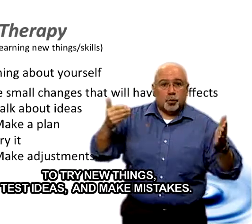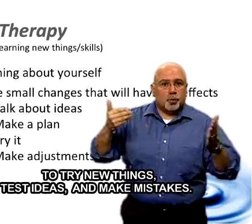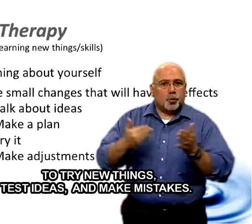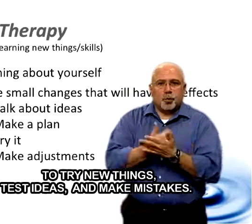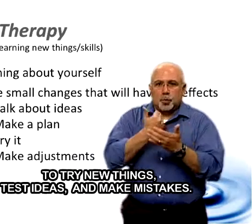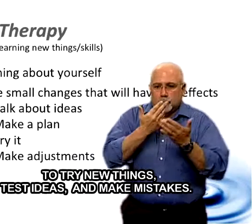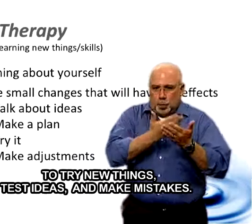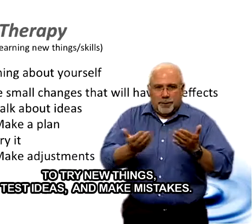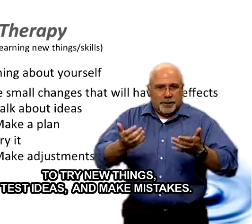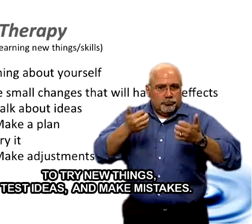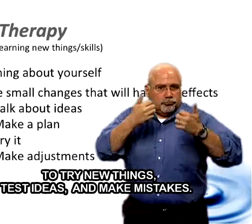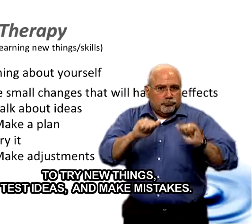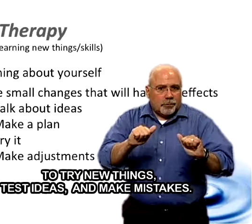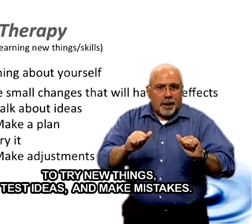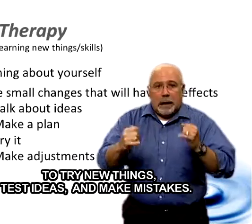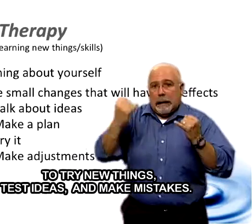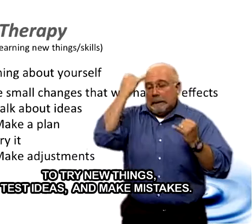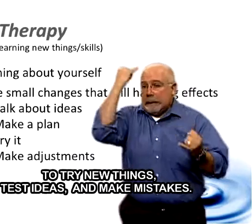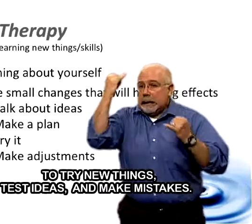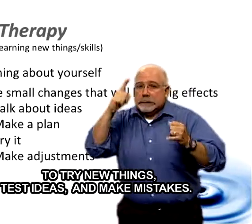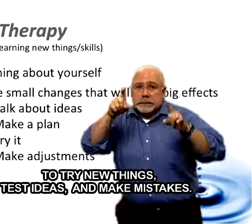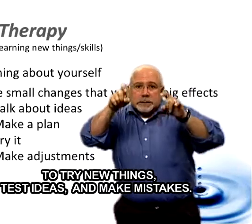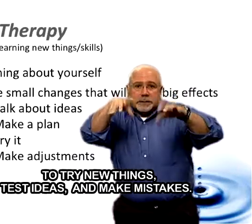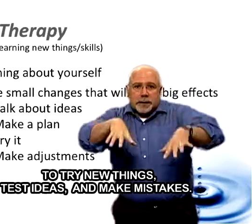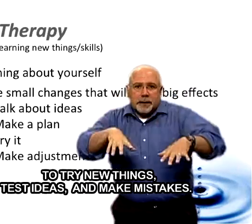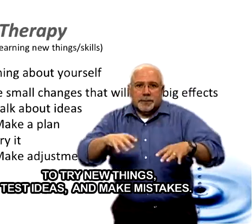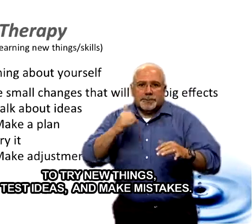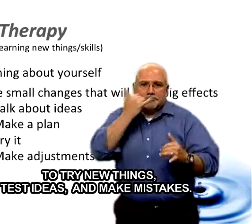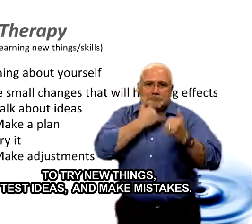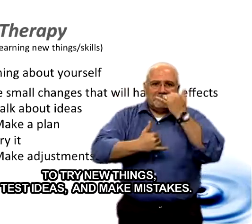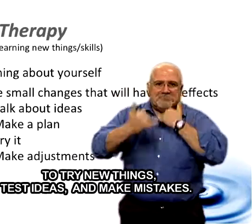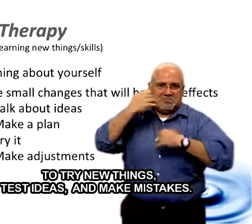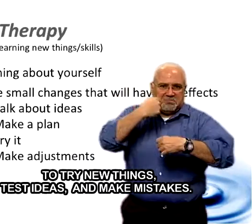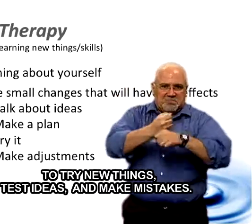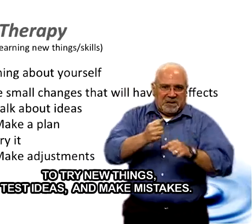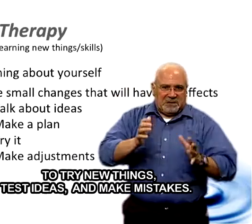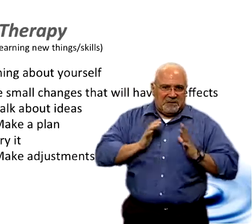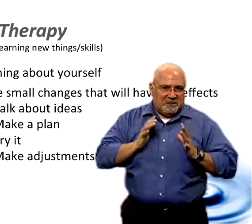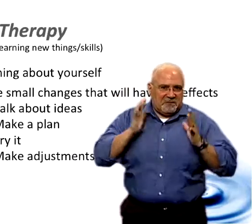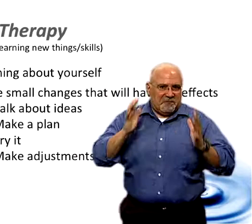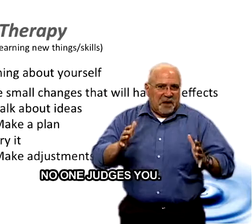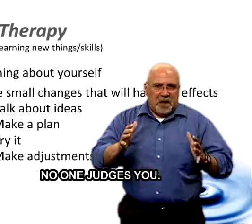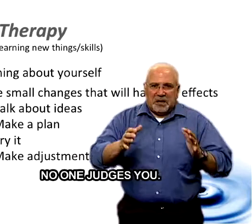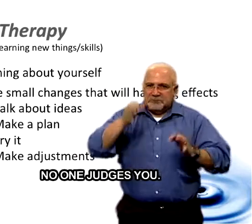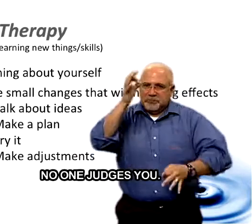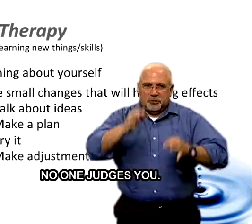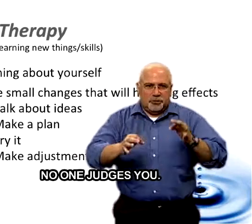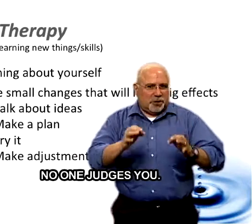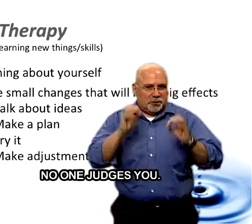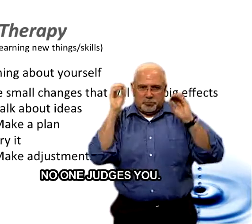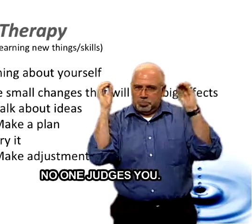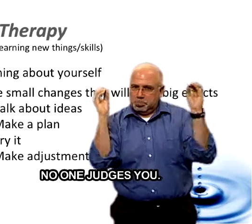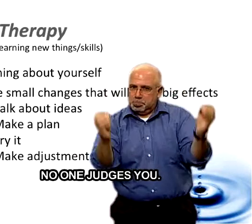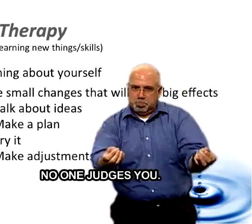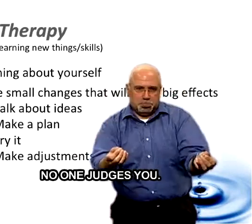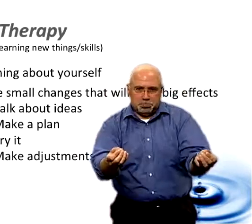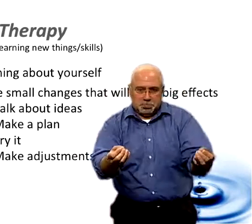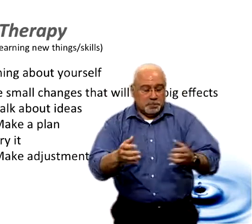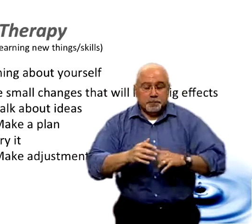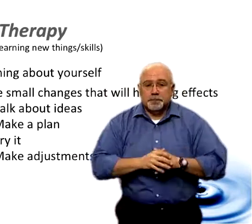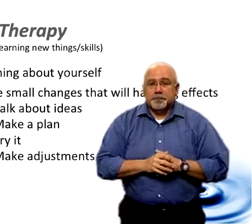new things, test ideas, and make mistakes. No one judges you.